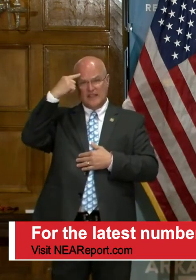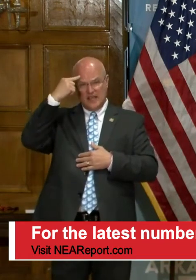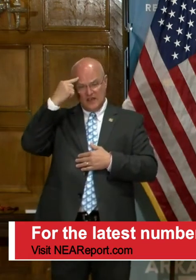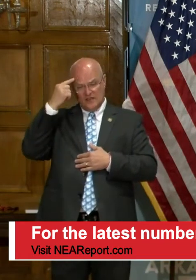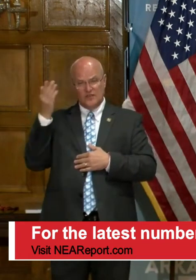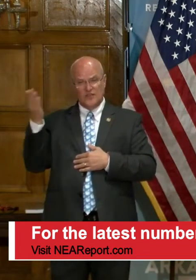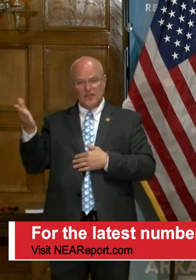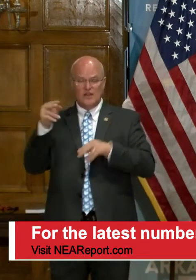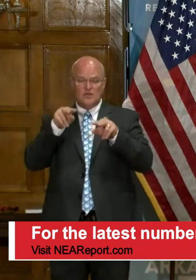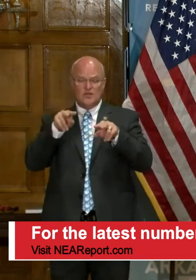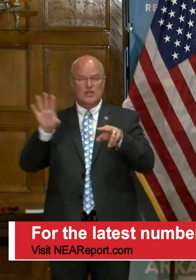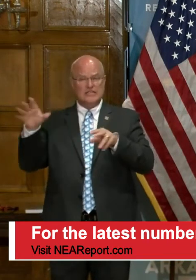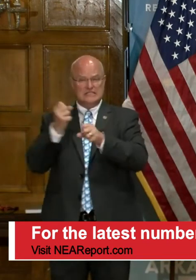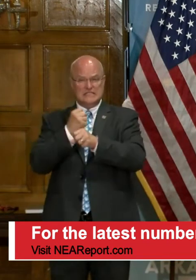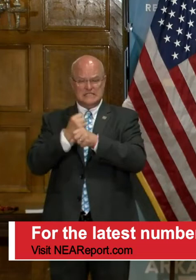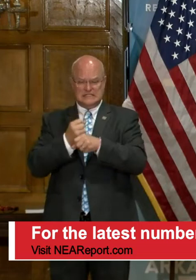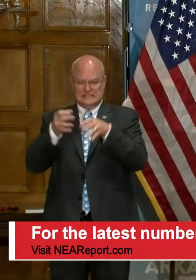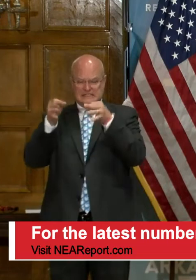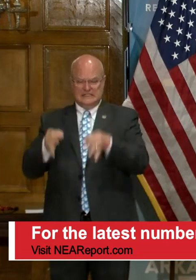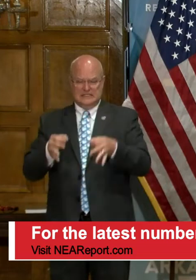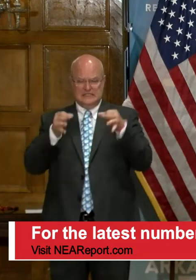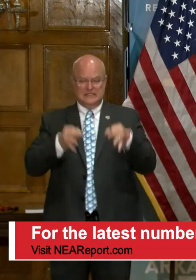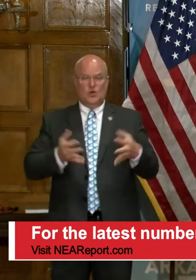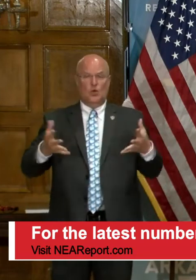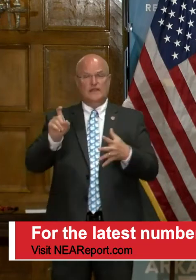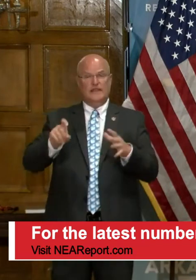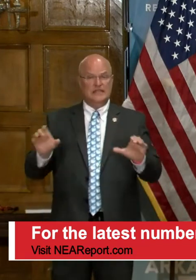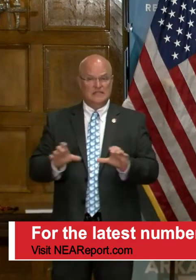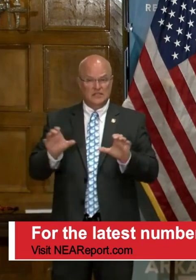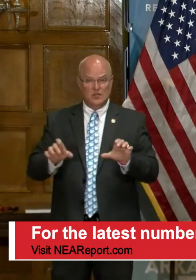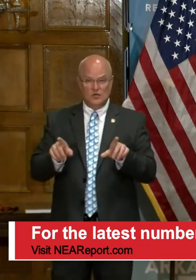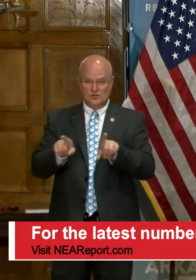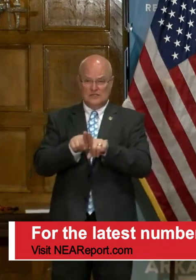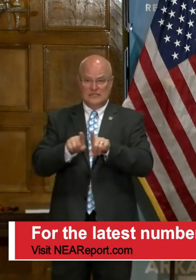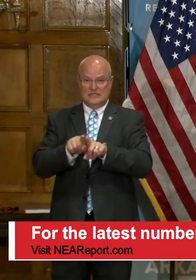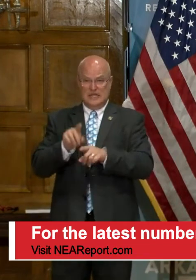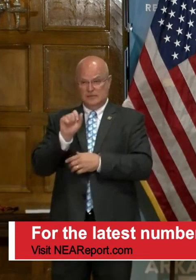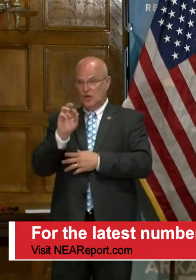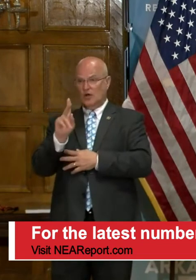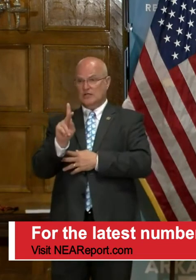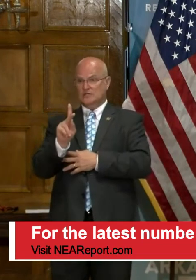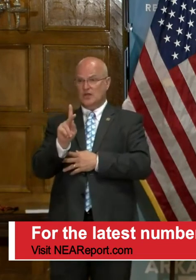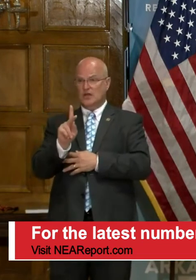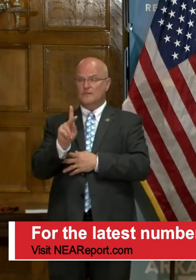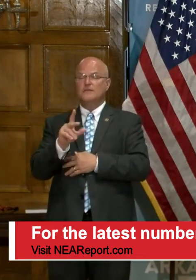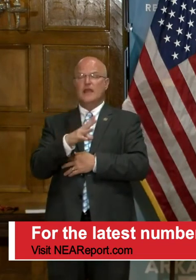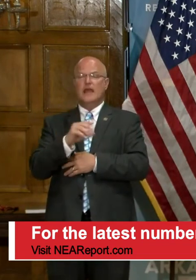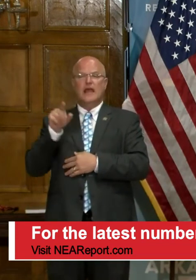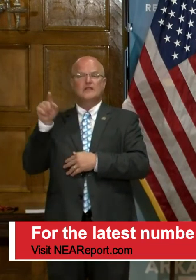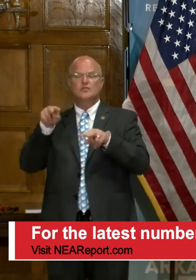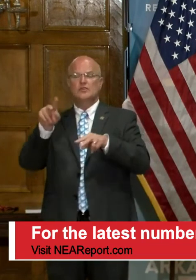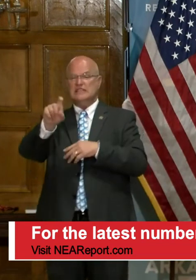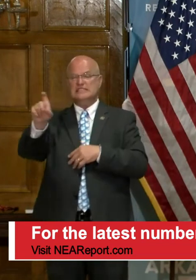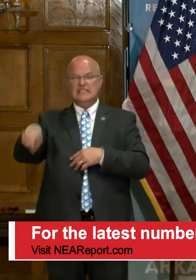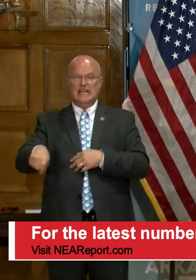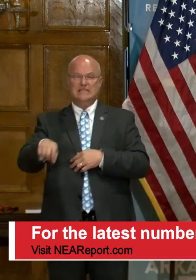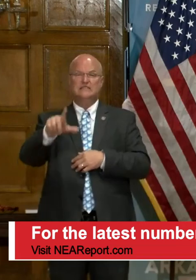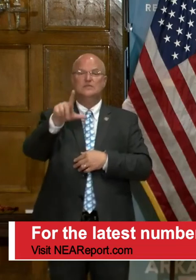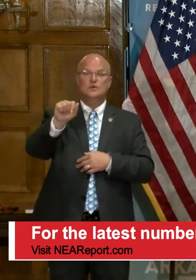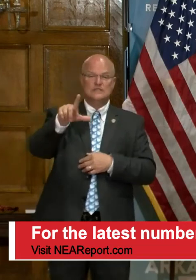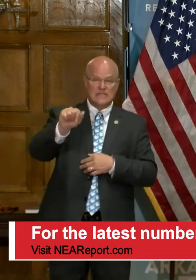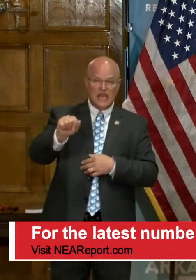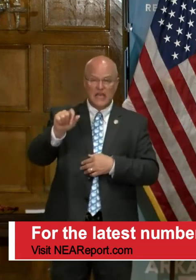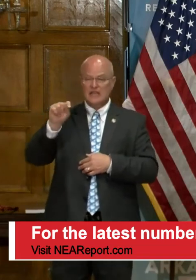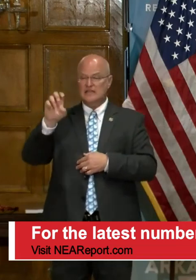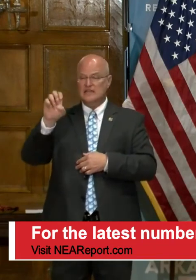is looking at his statistics, making the decisions and what they need to do as we are. And you can look at Texas and Louisiana